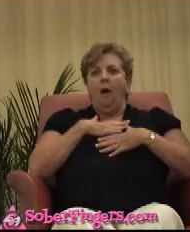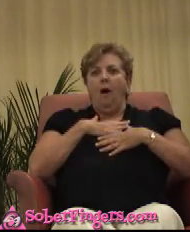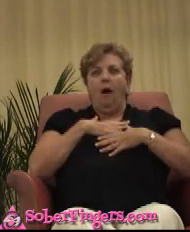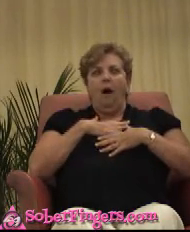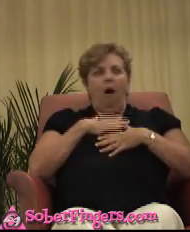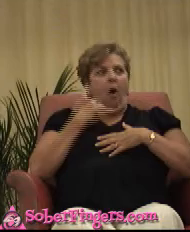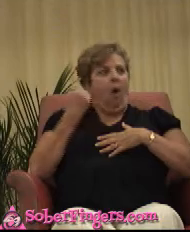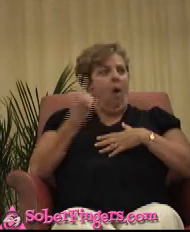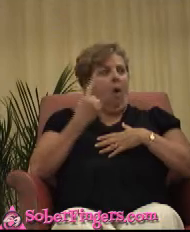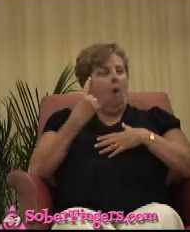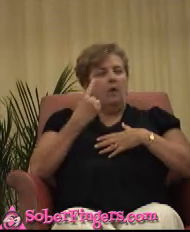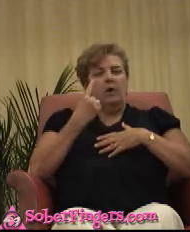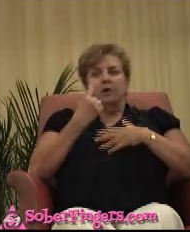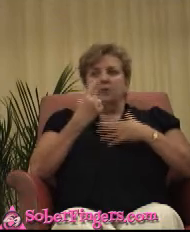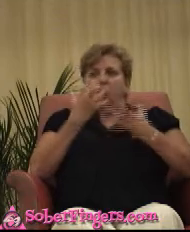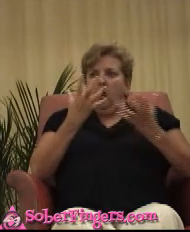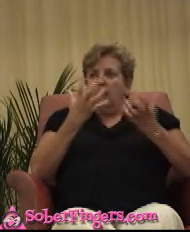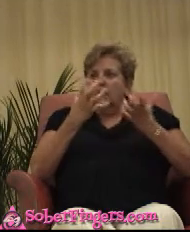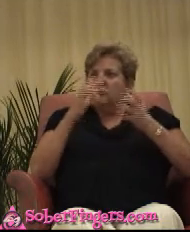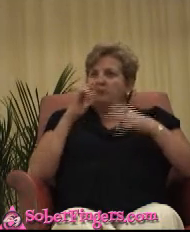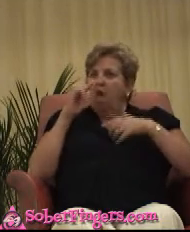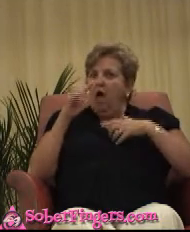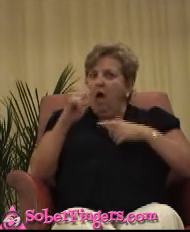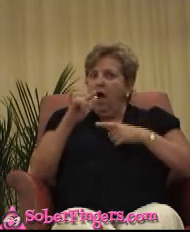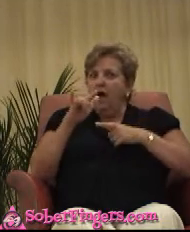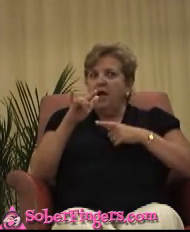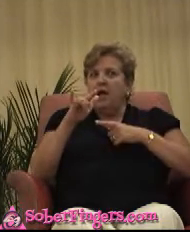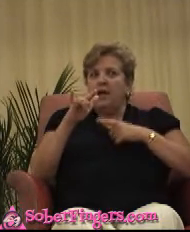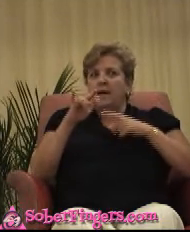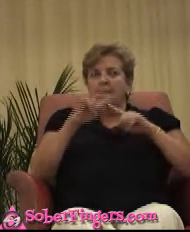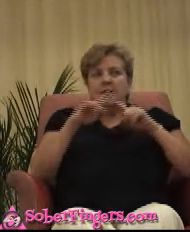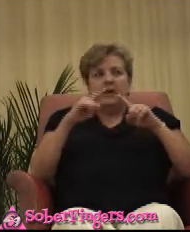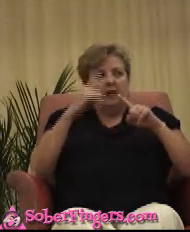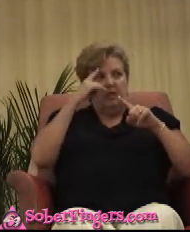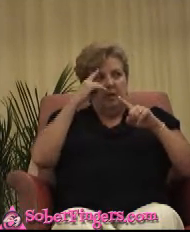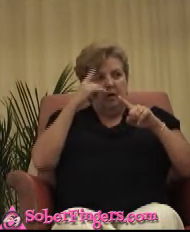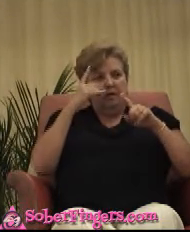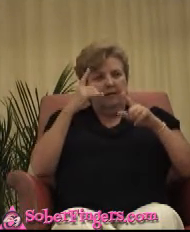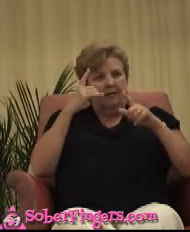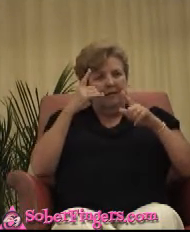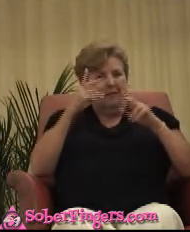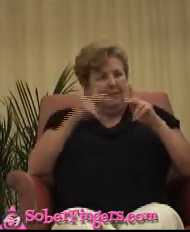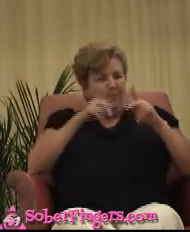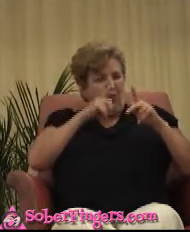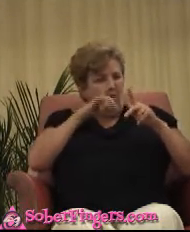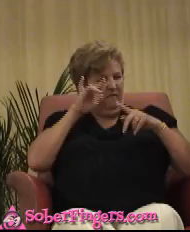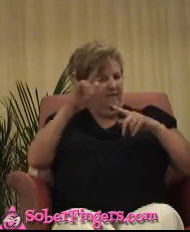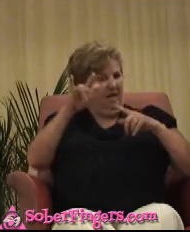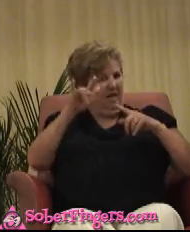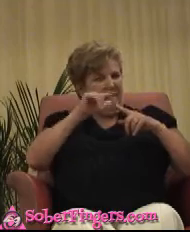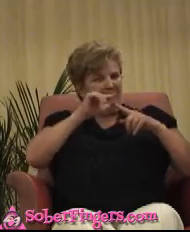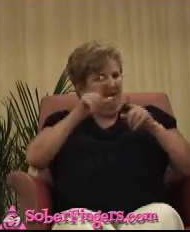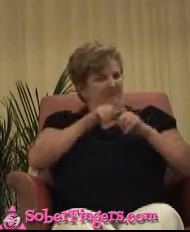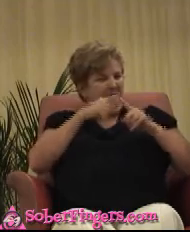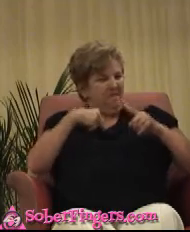fly. But I also knew that people that got to fly didn't come from my background. That people who got to